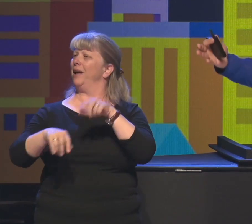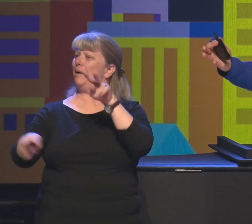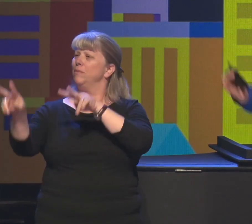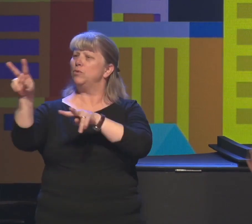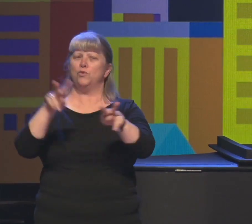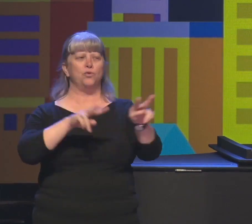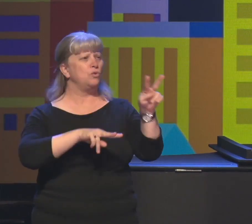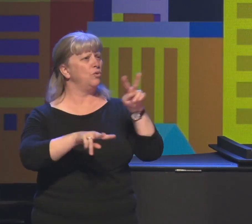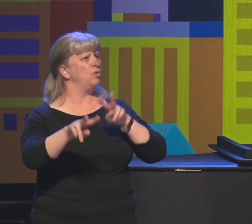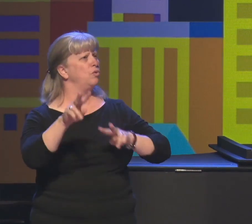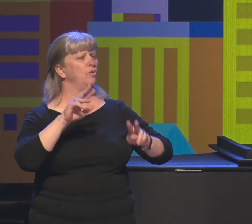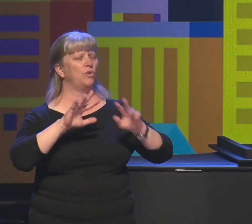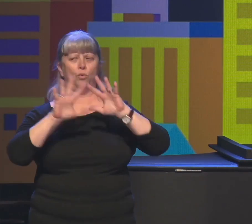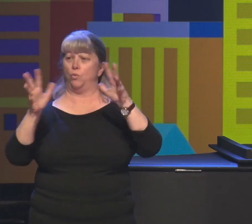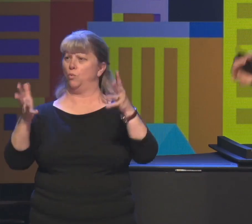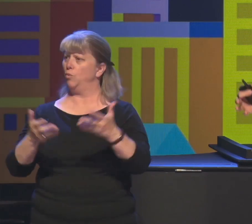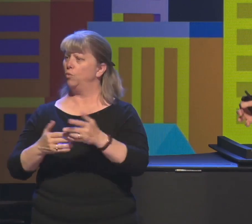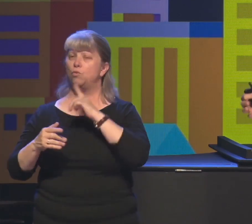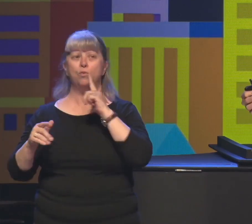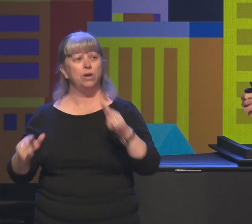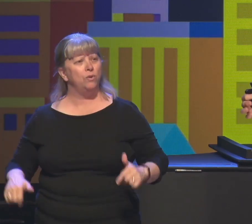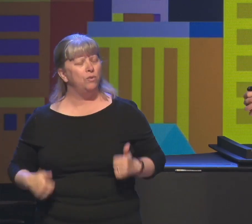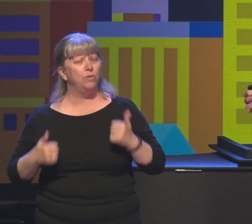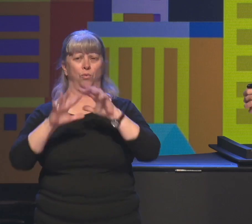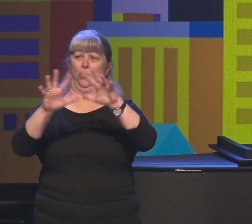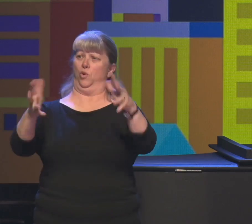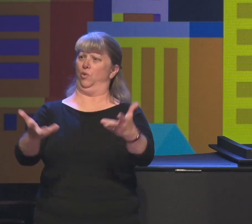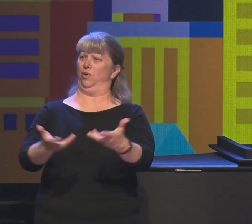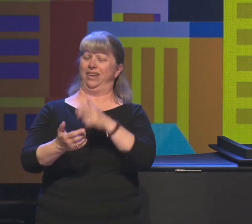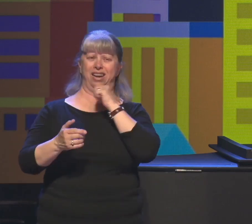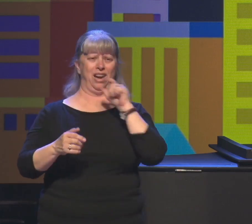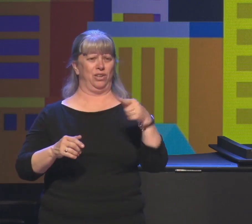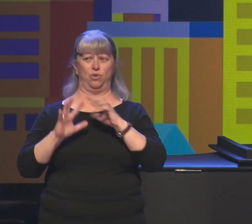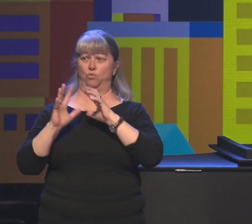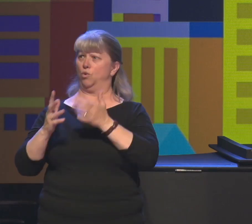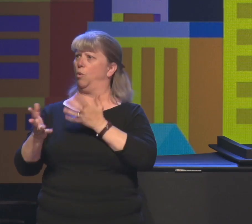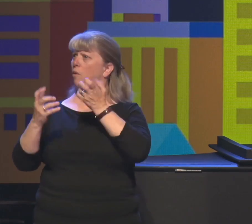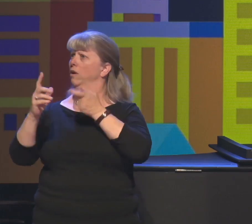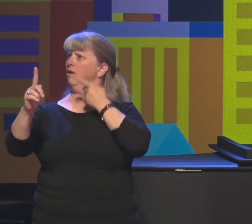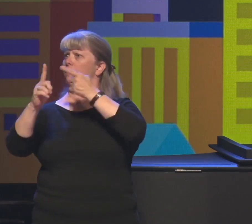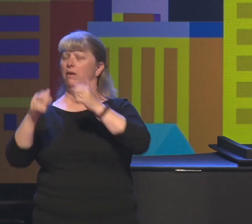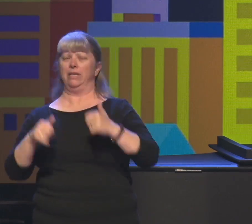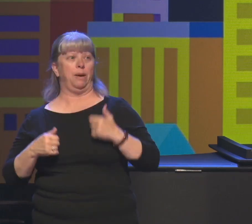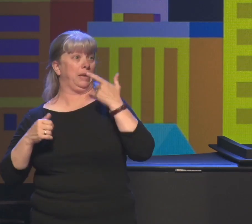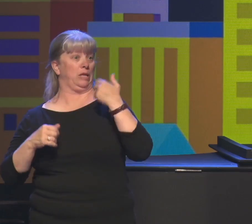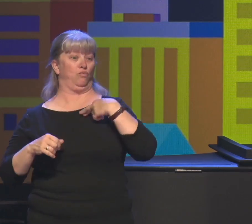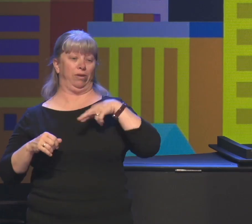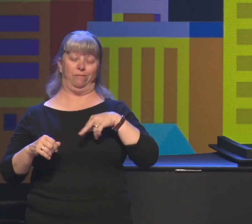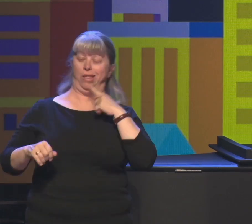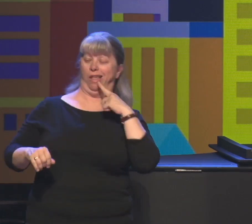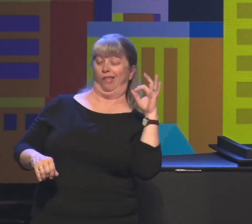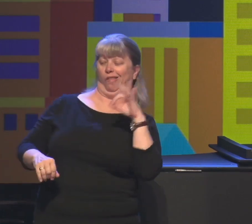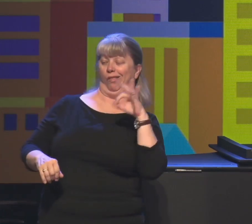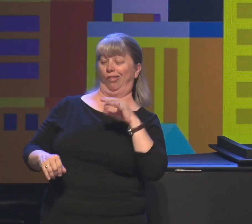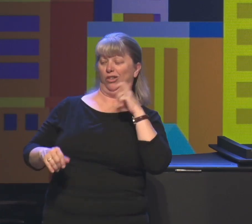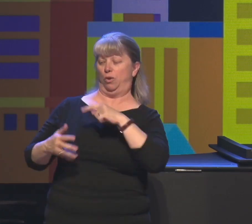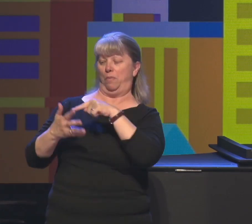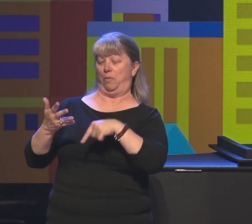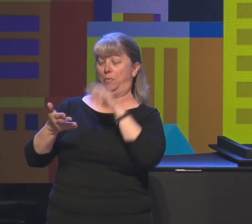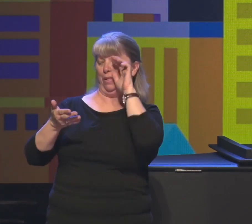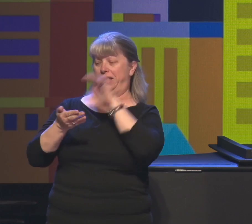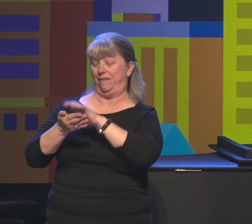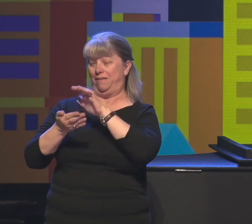the world in which you live in, the real world. Not the world you want to exist because your religion told you this is how everybody should believe or